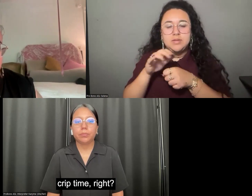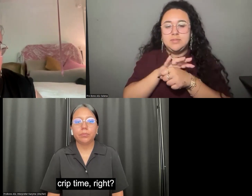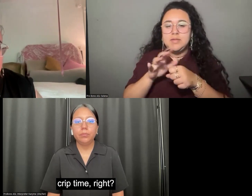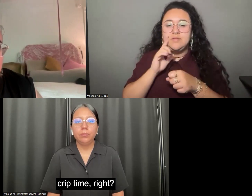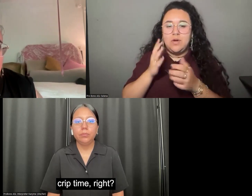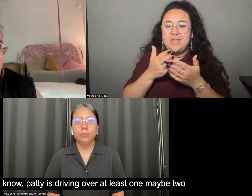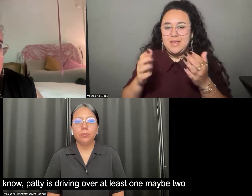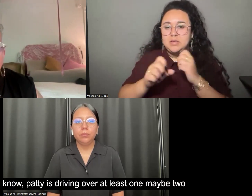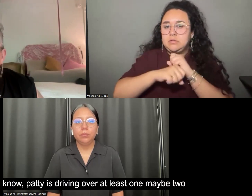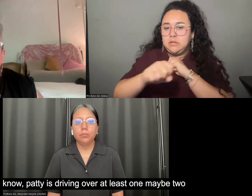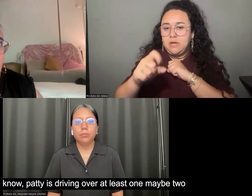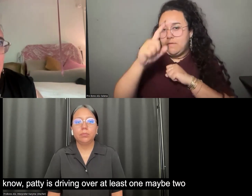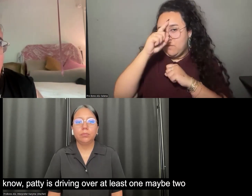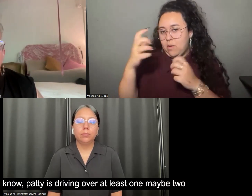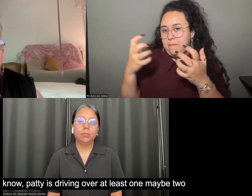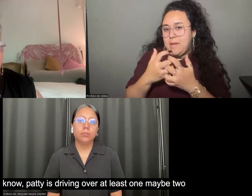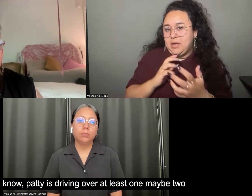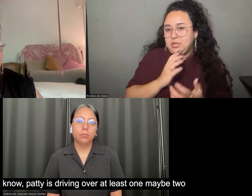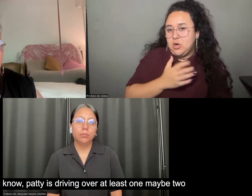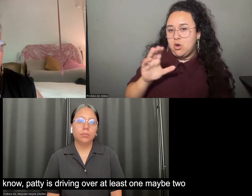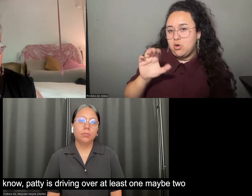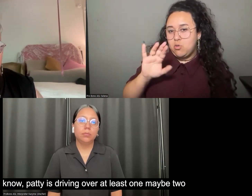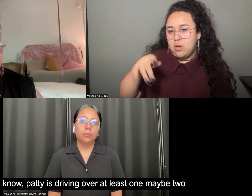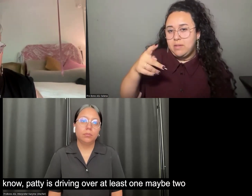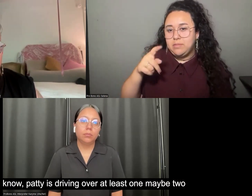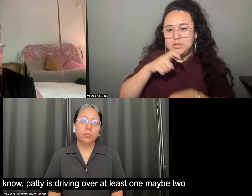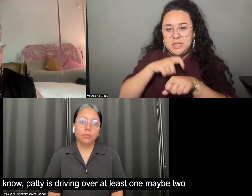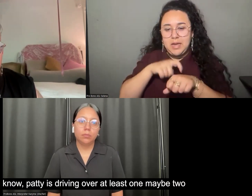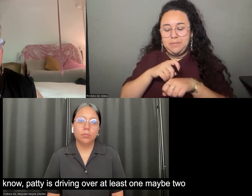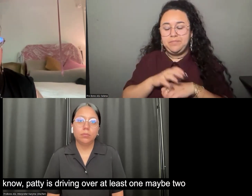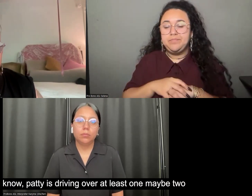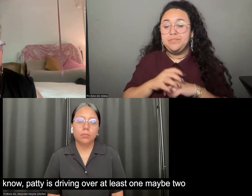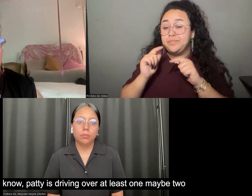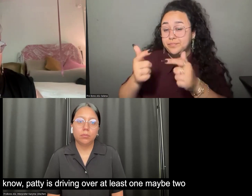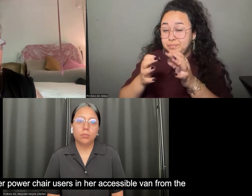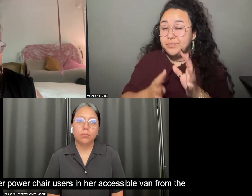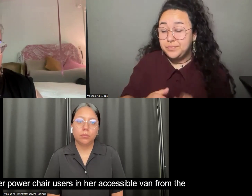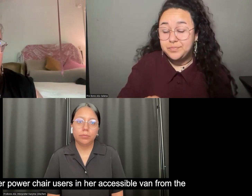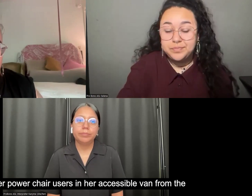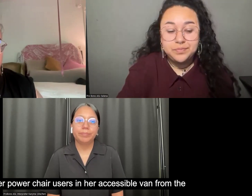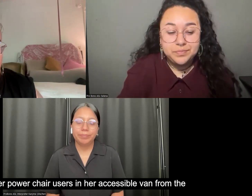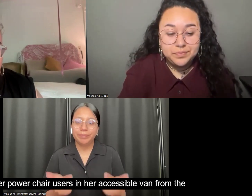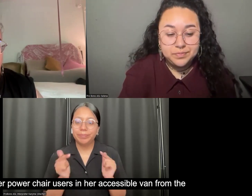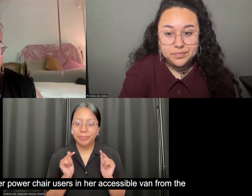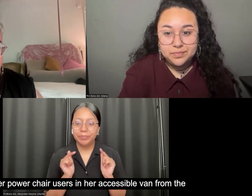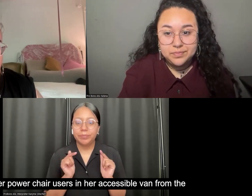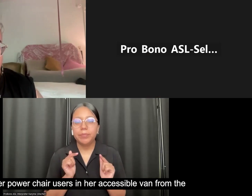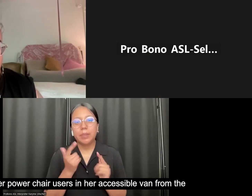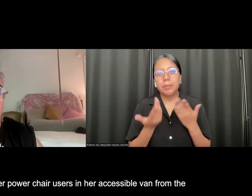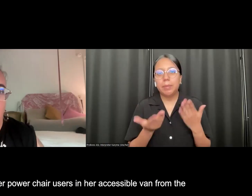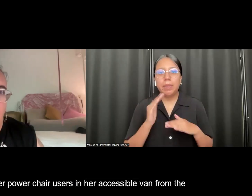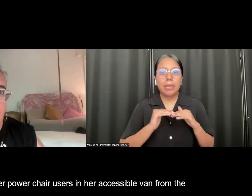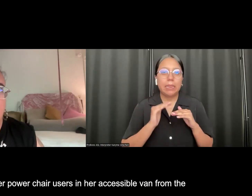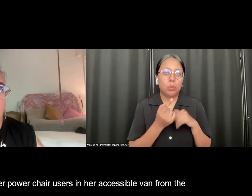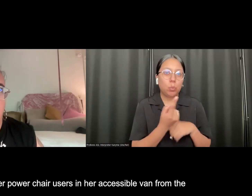right? So, Patty's driving over at least one, maybe two other power chair users